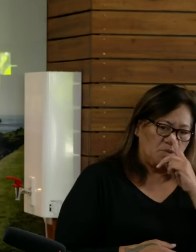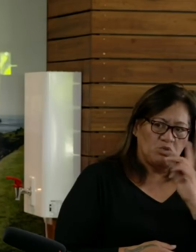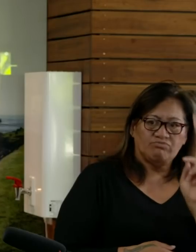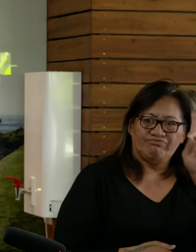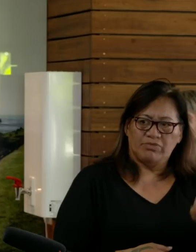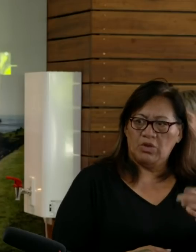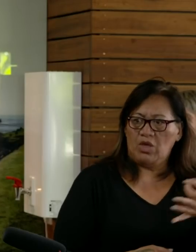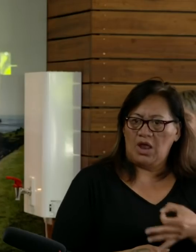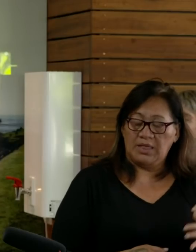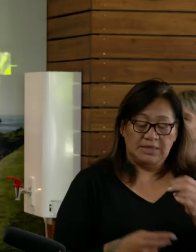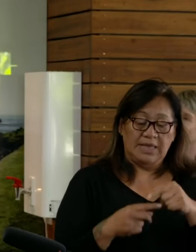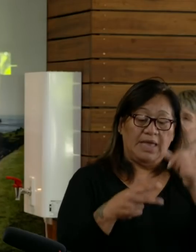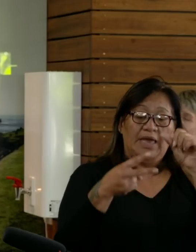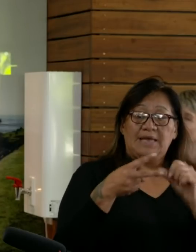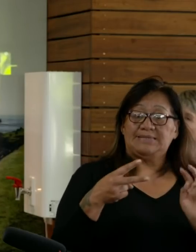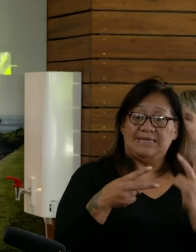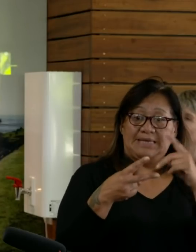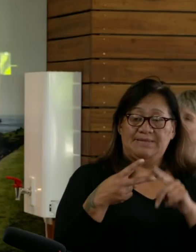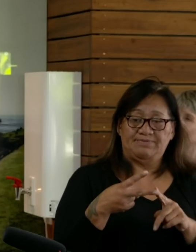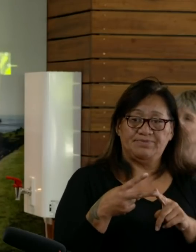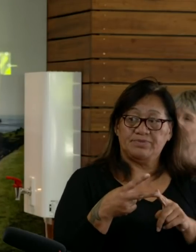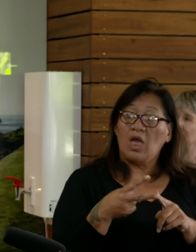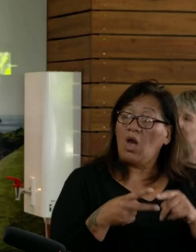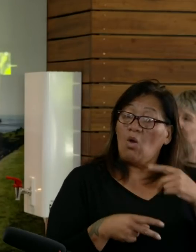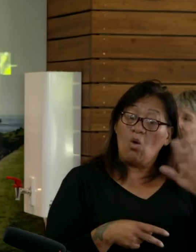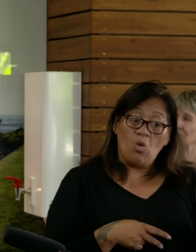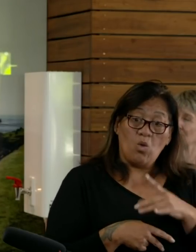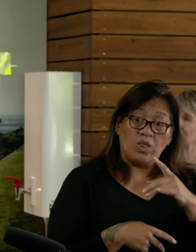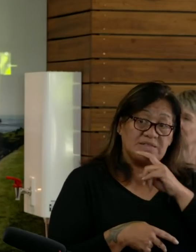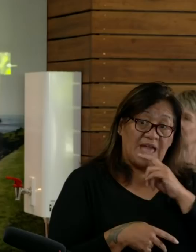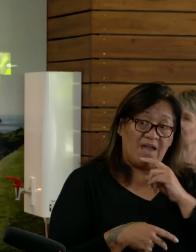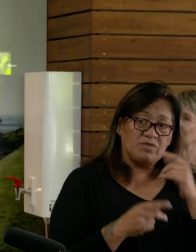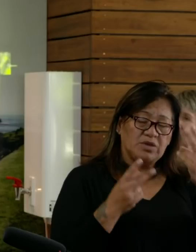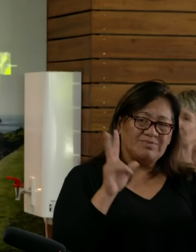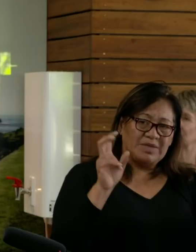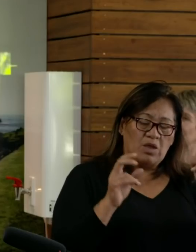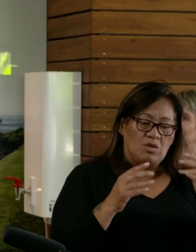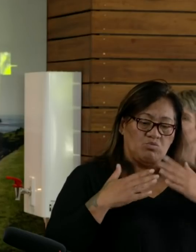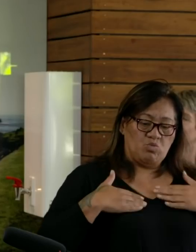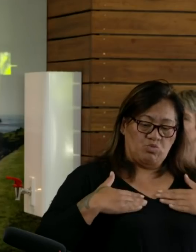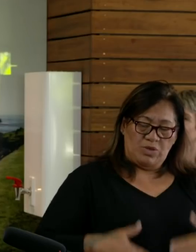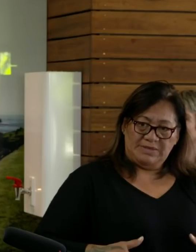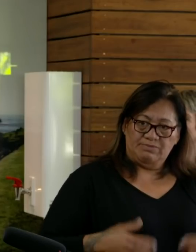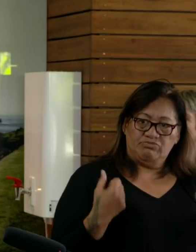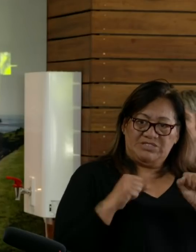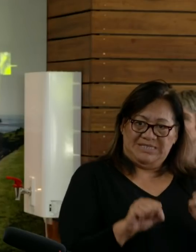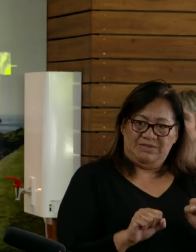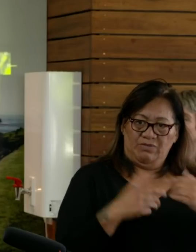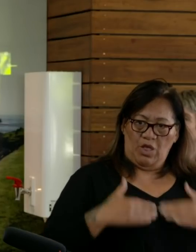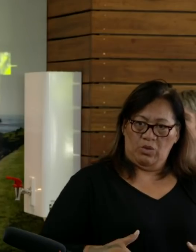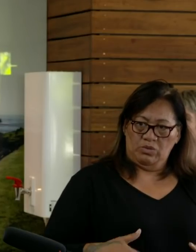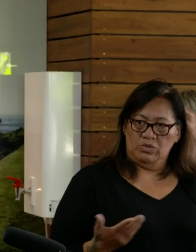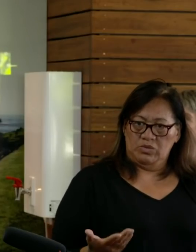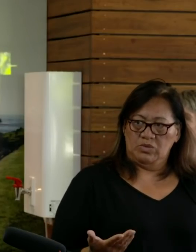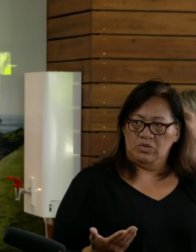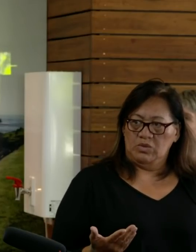island. Secondly, they were wearing, we would call our personal protective equipment, which